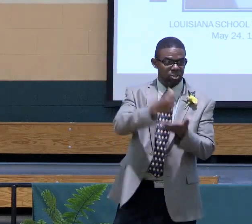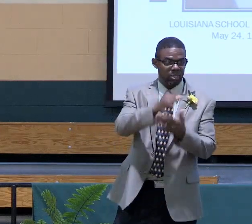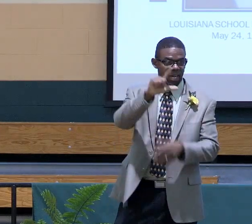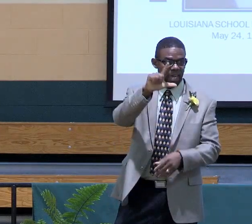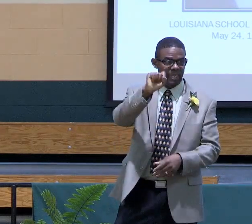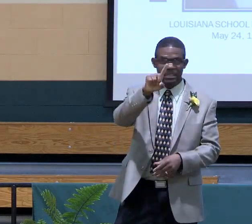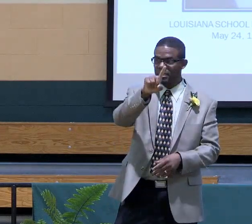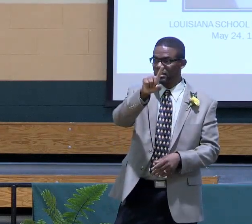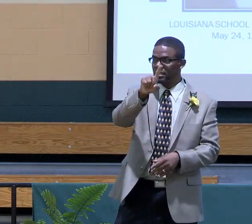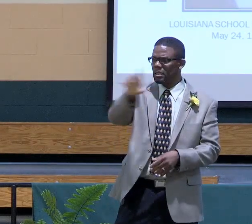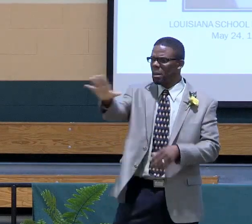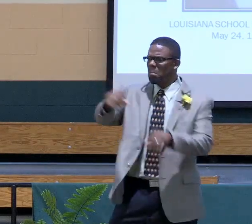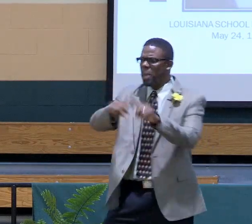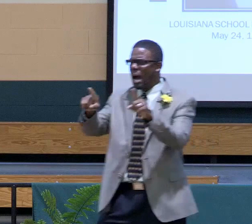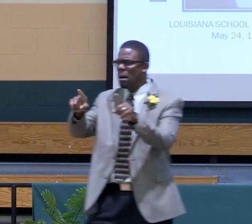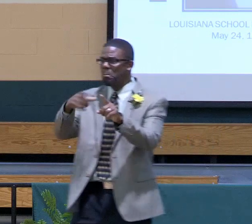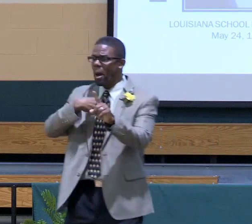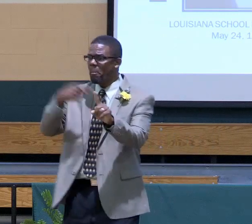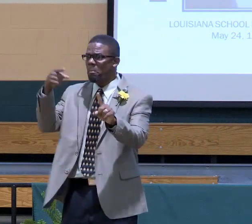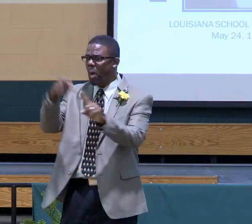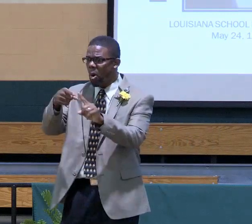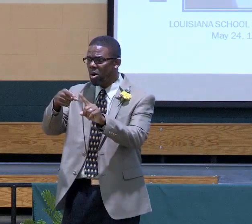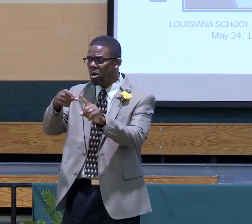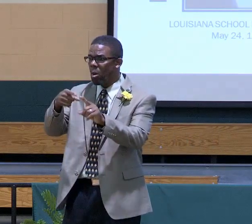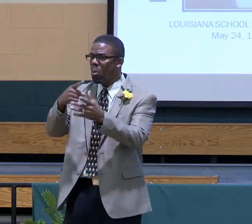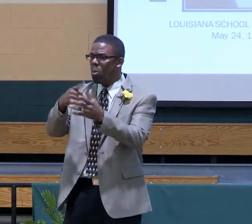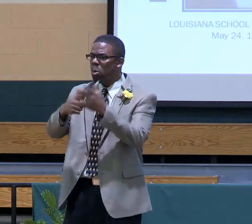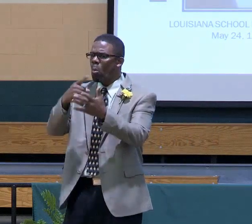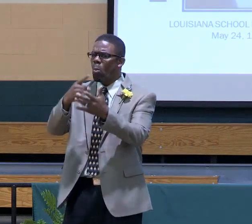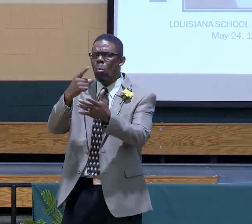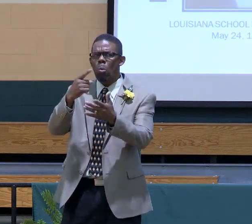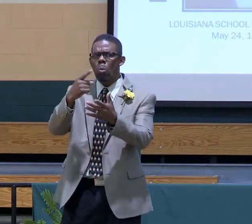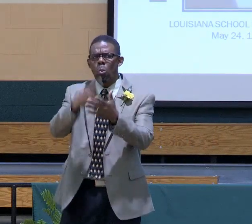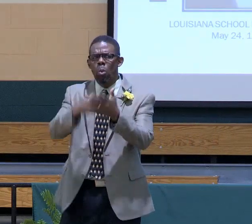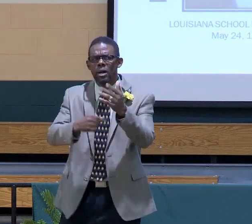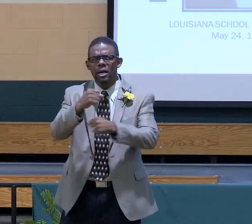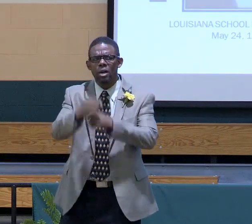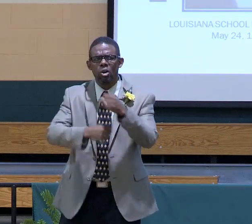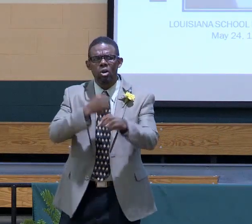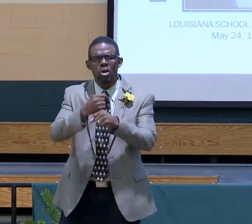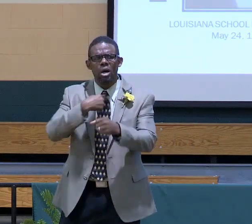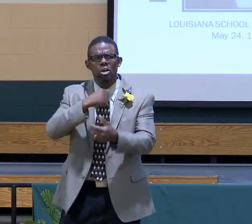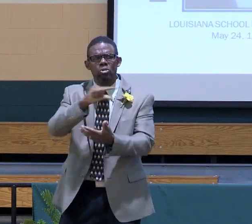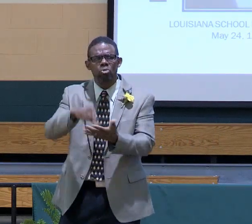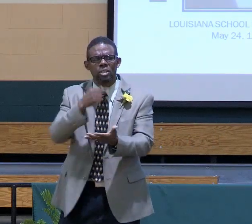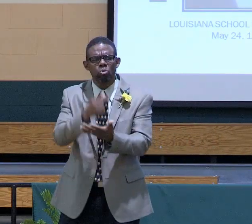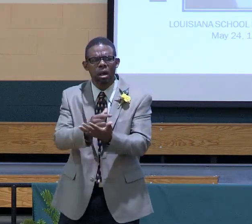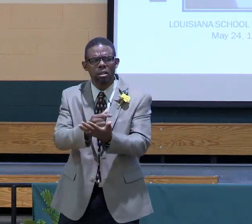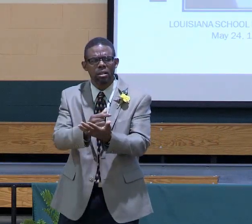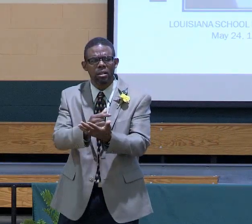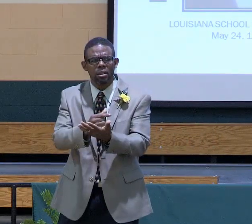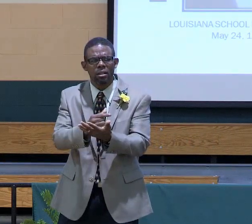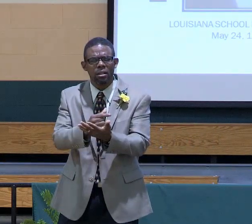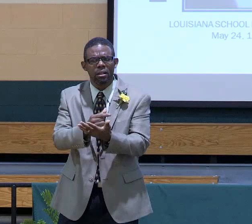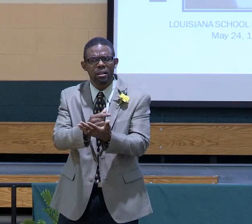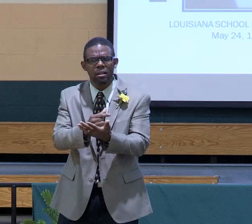That's right. That's me graduating from the Louisiana School for the Deaf. But you see what year I graduated?